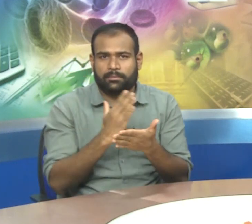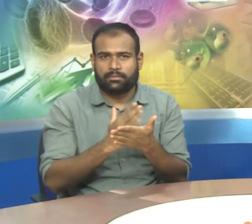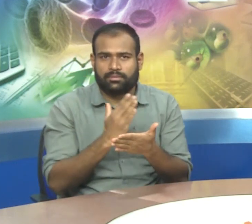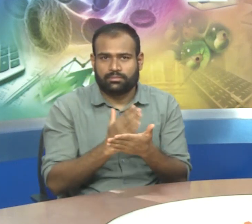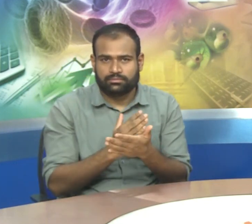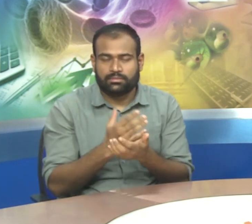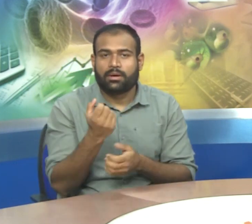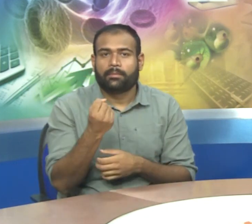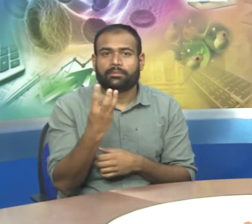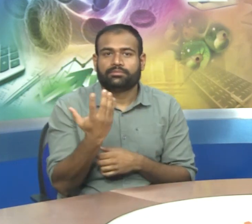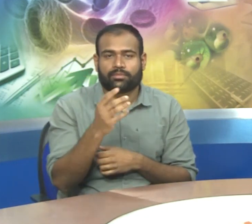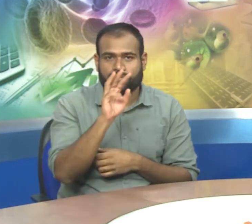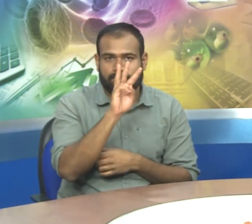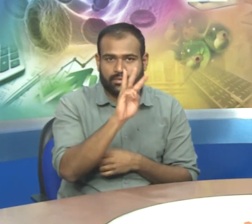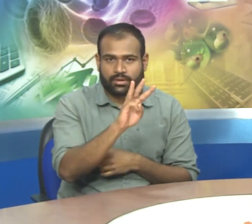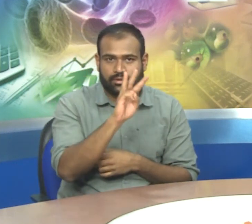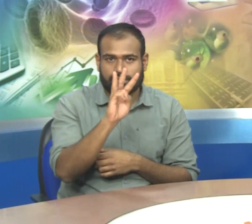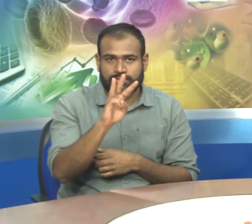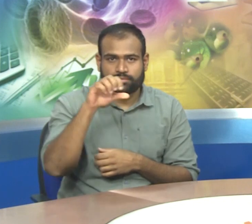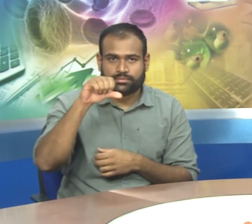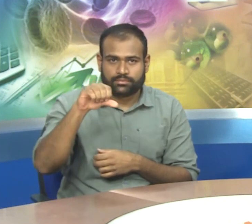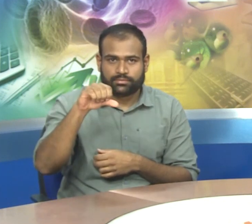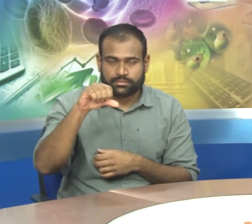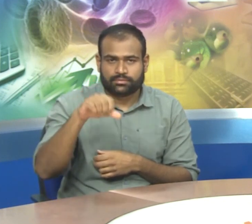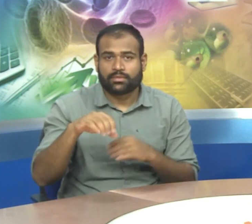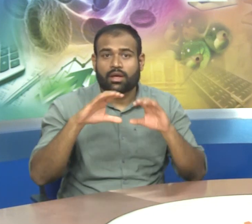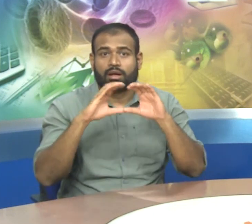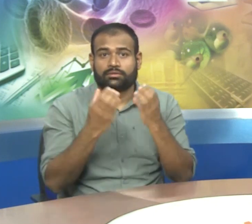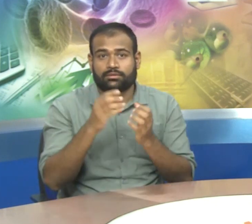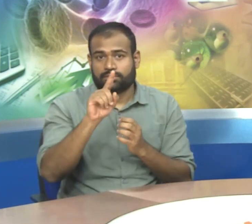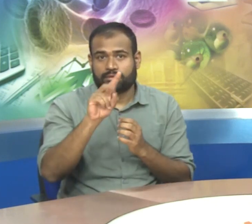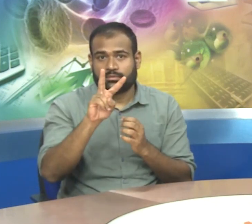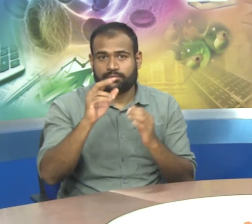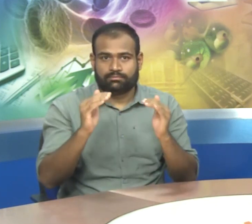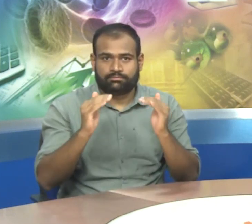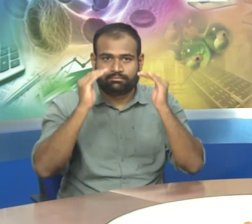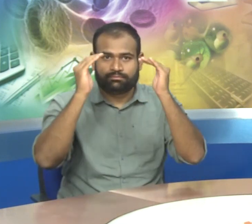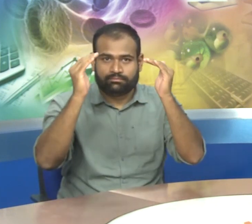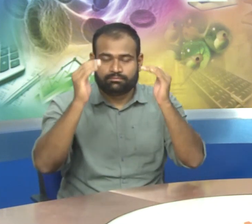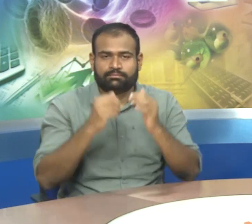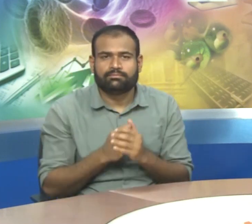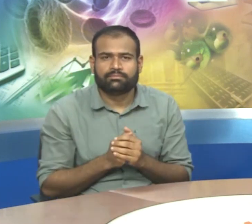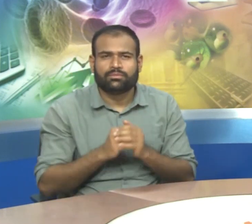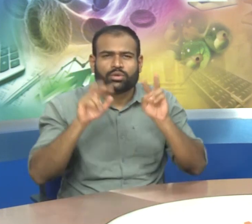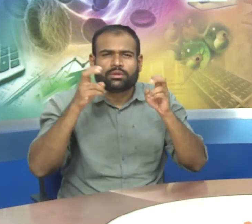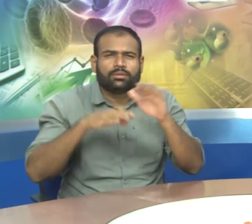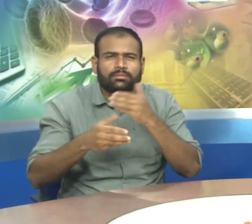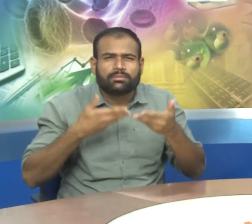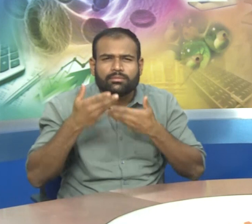in the educational video of subject Library and Information Science,